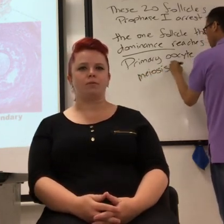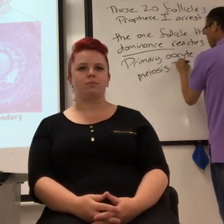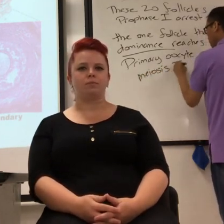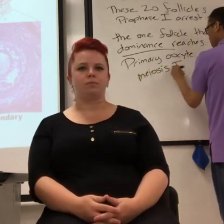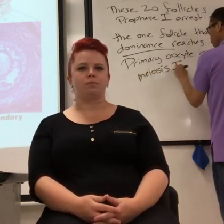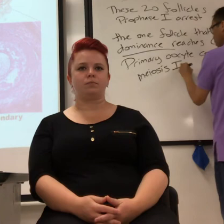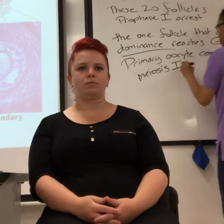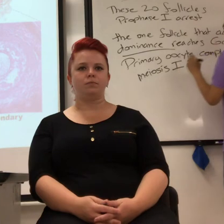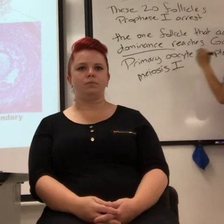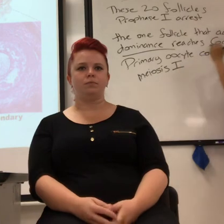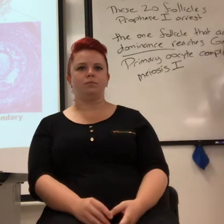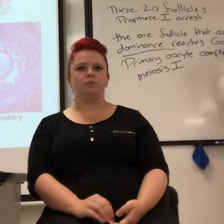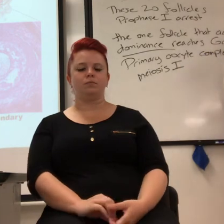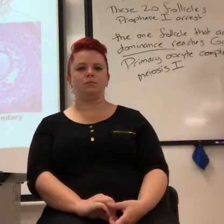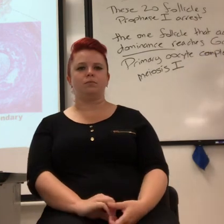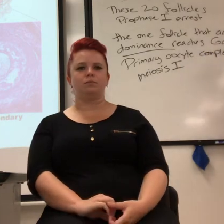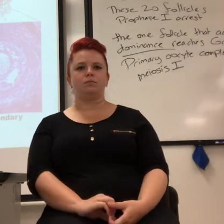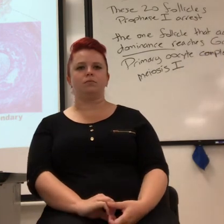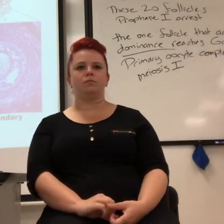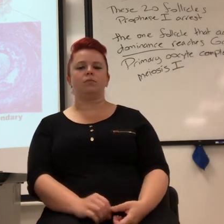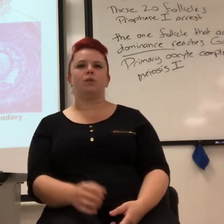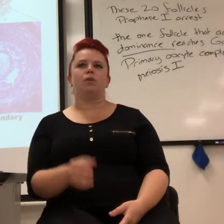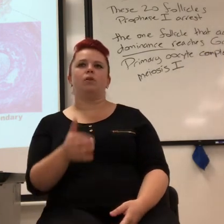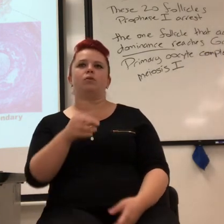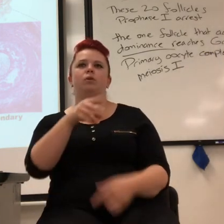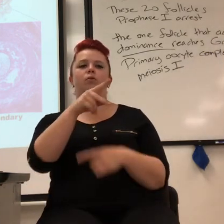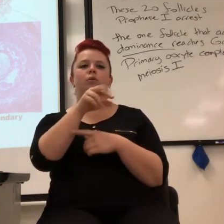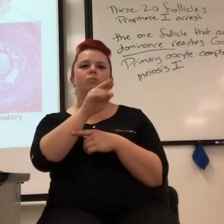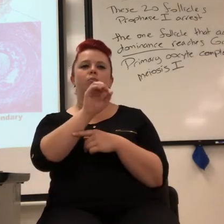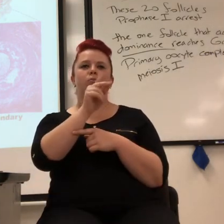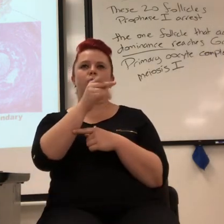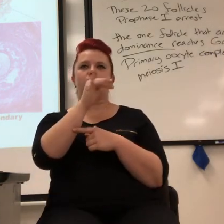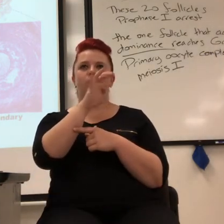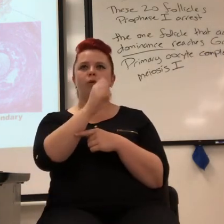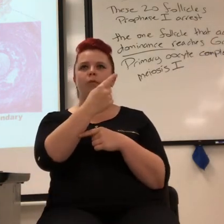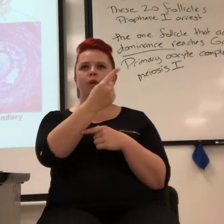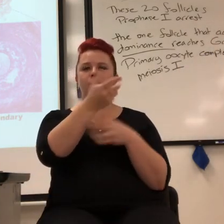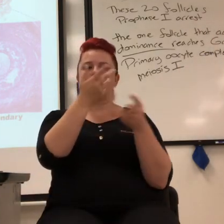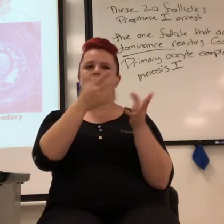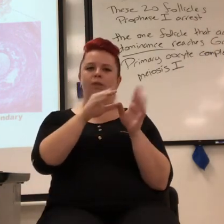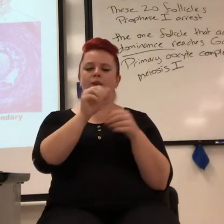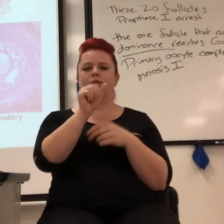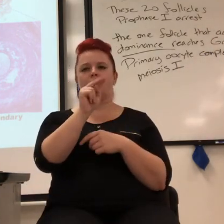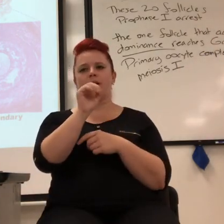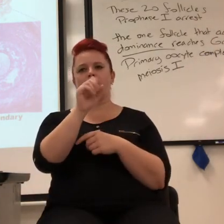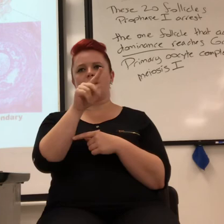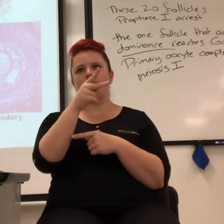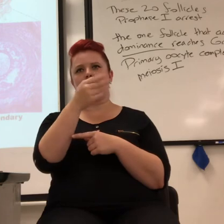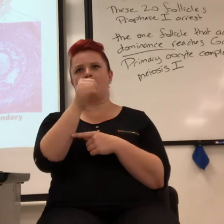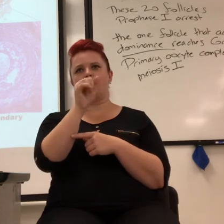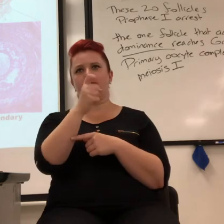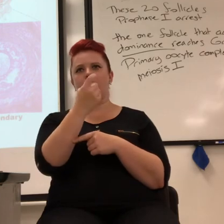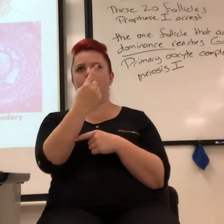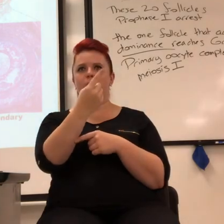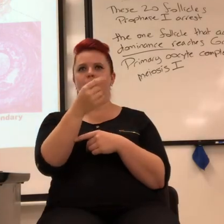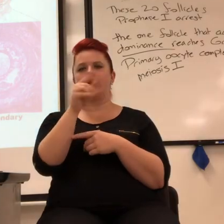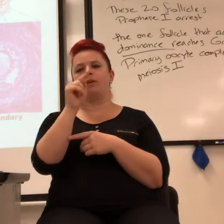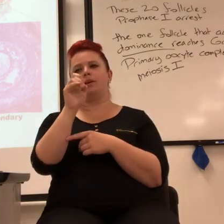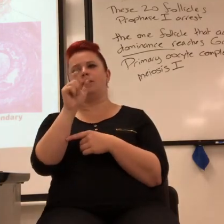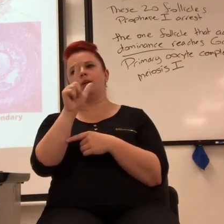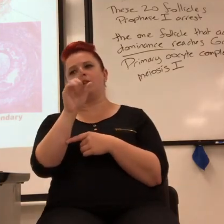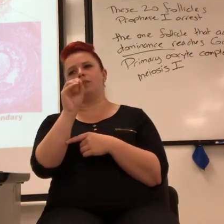meiosis 1. So you go through prophase 1, anaphase 1, you know, telophase 1, and you're going to